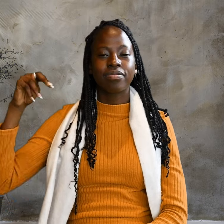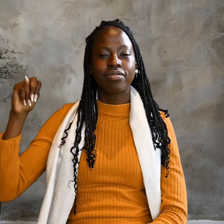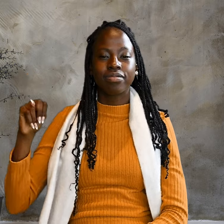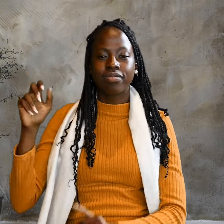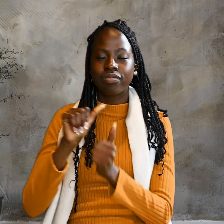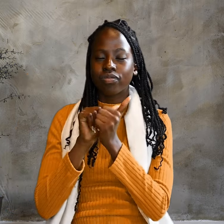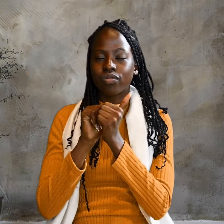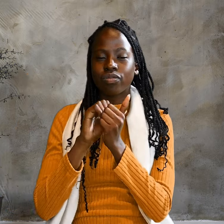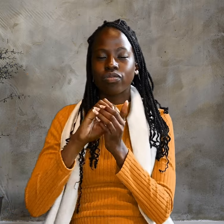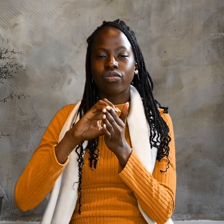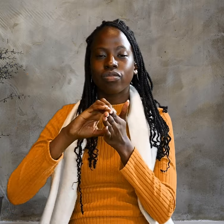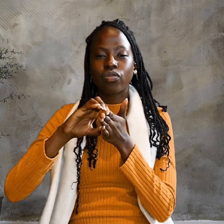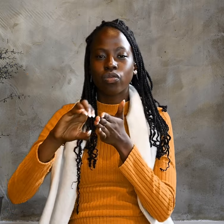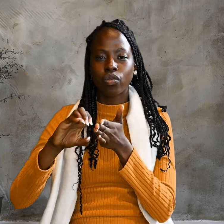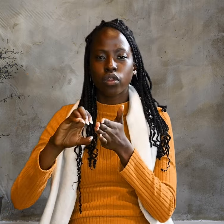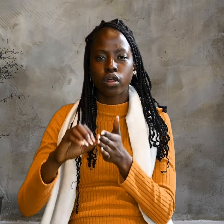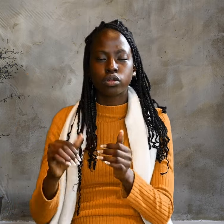John chapter 13.